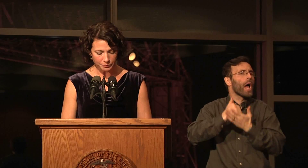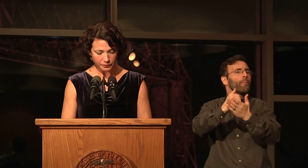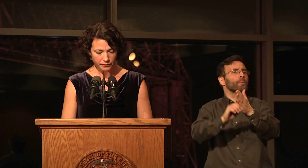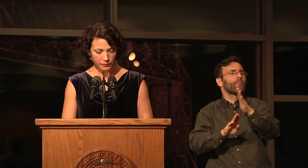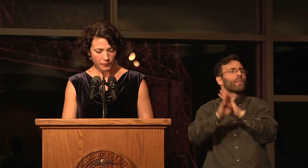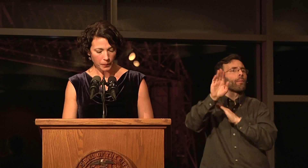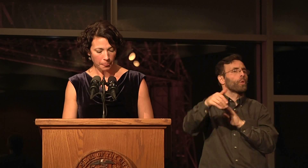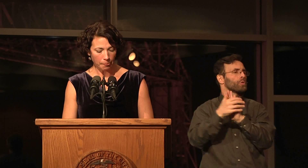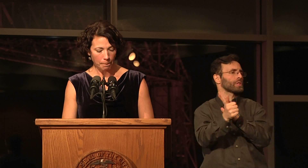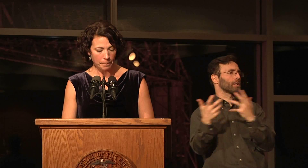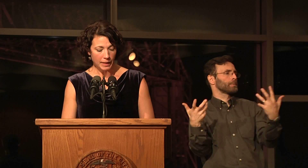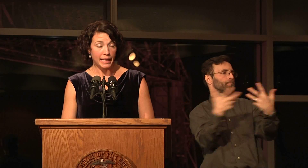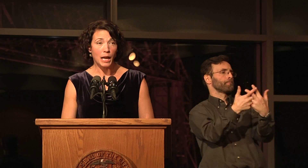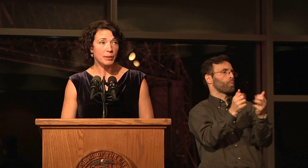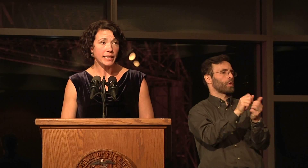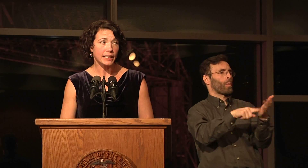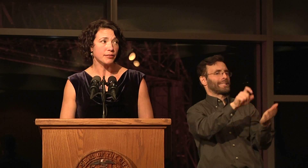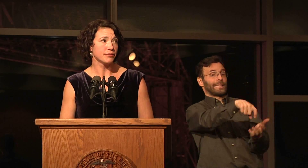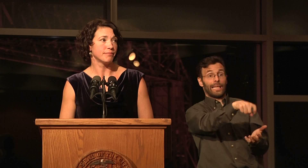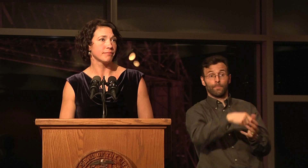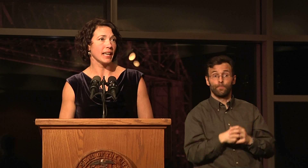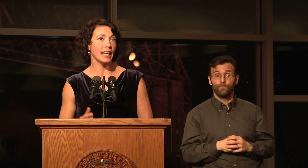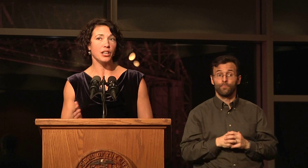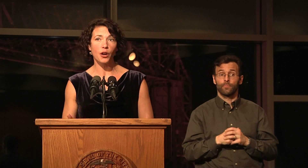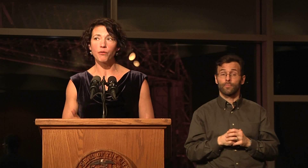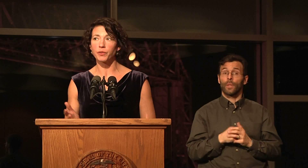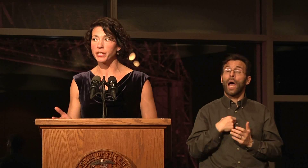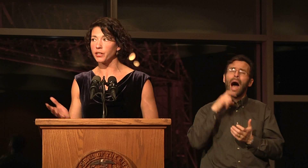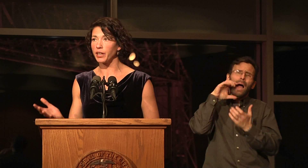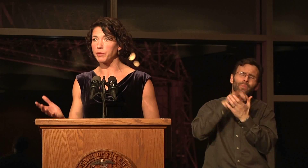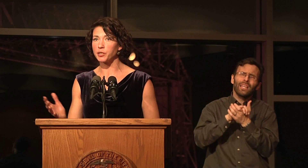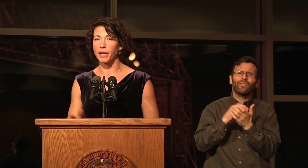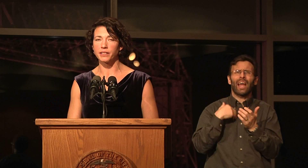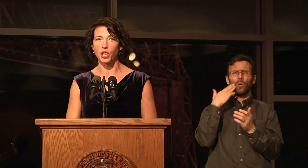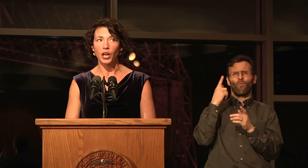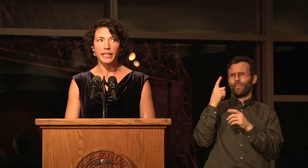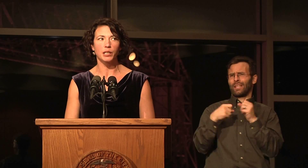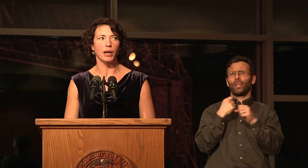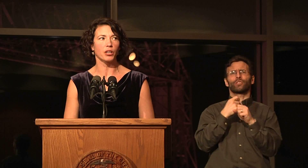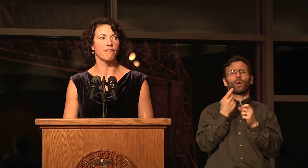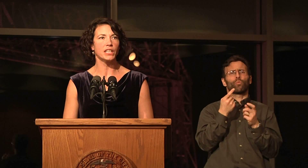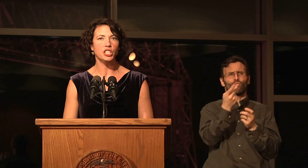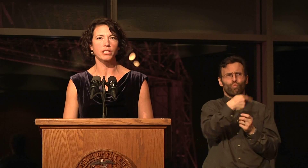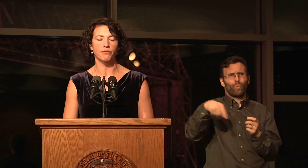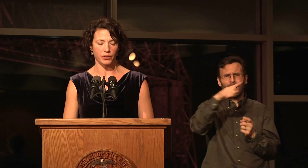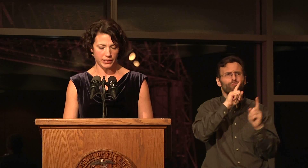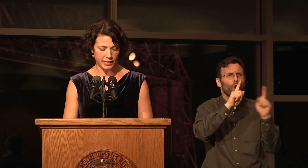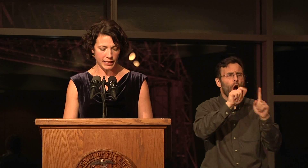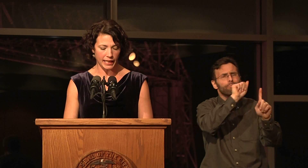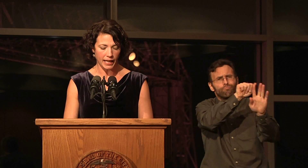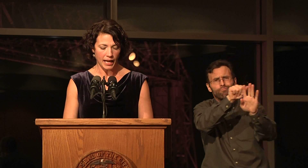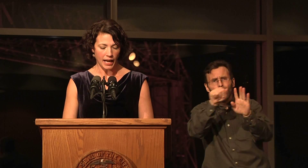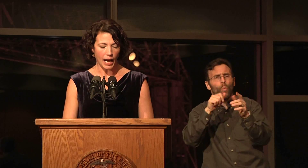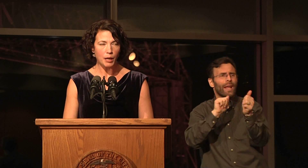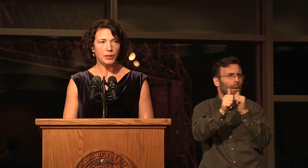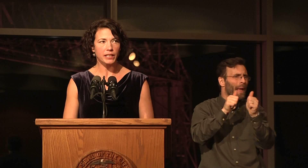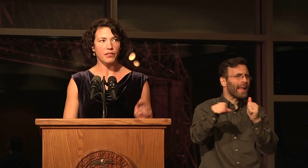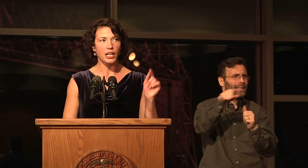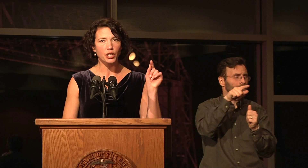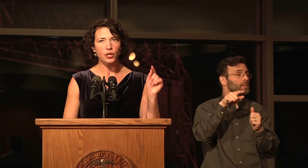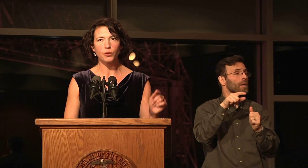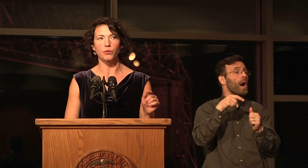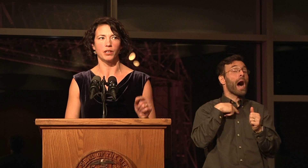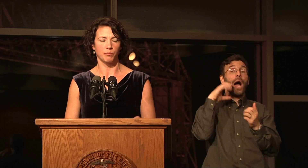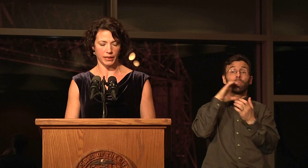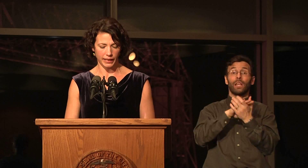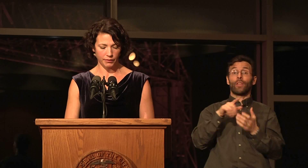that. And I believe, and I know from the year that we spent talking about a vision for this city, I believe